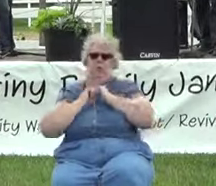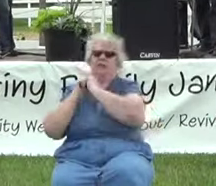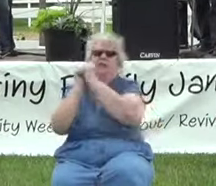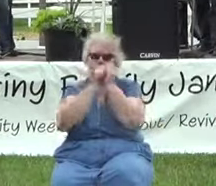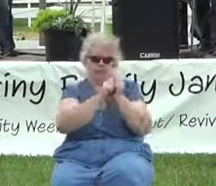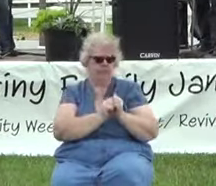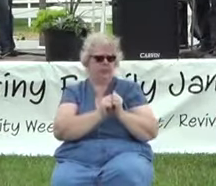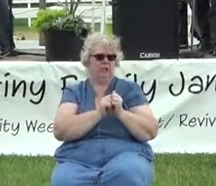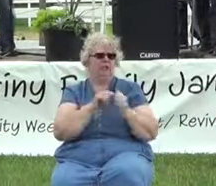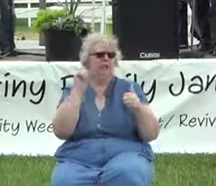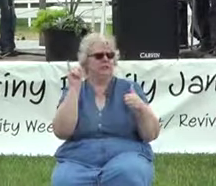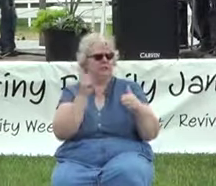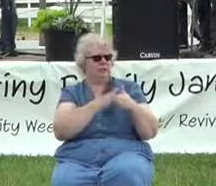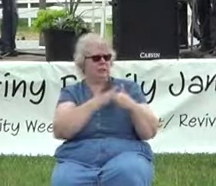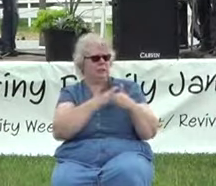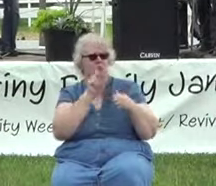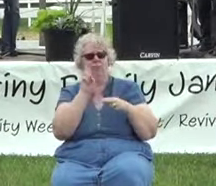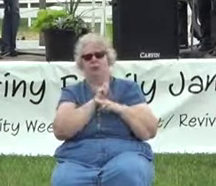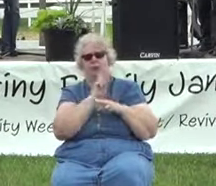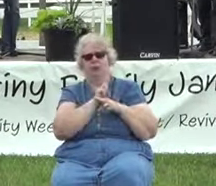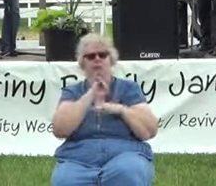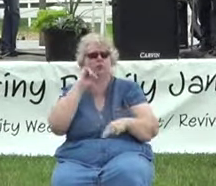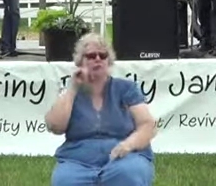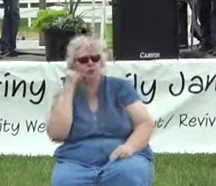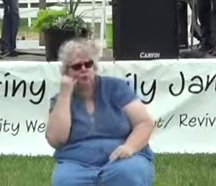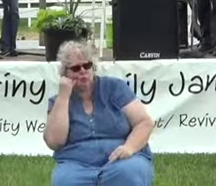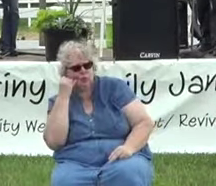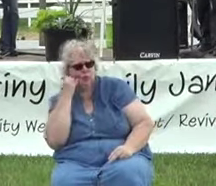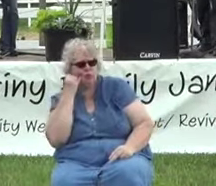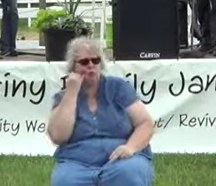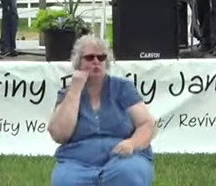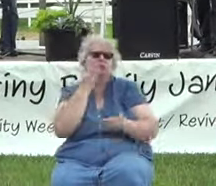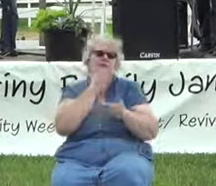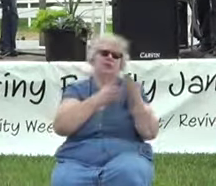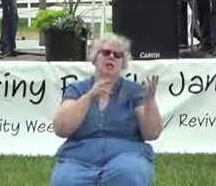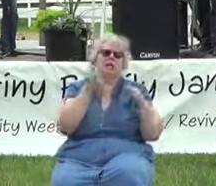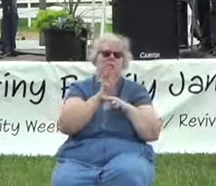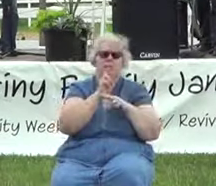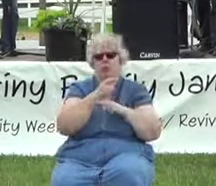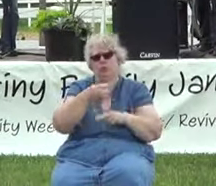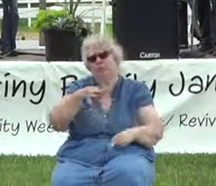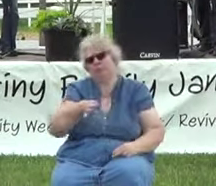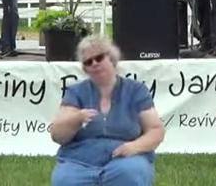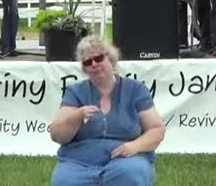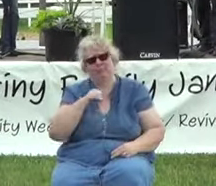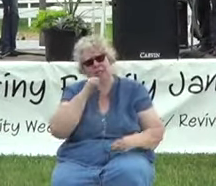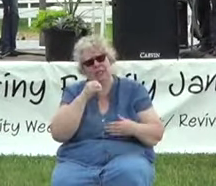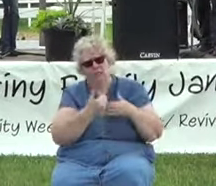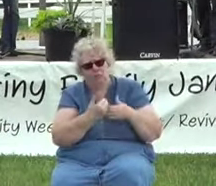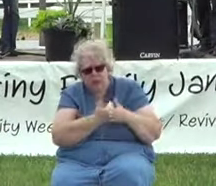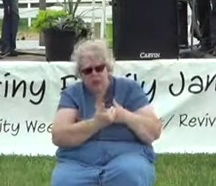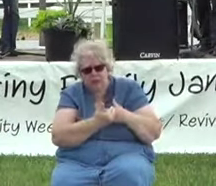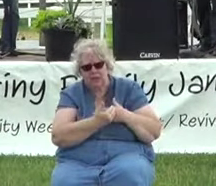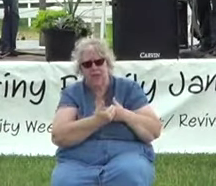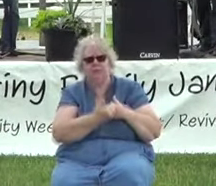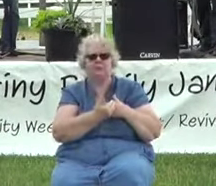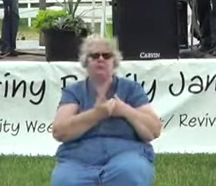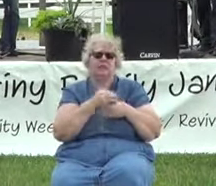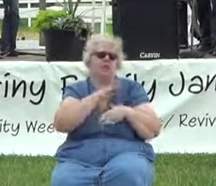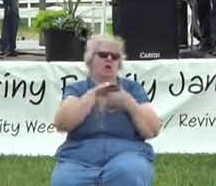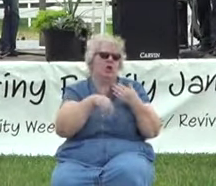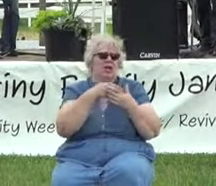Some use juice, some use the wafer. I mean, that we can go on and on and on. And all God